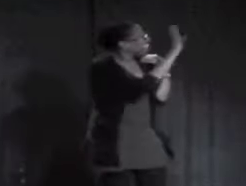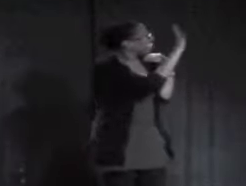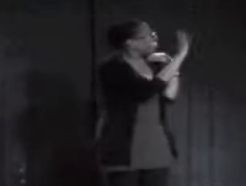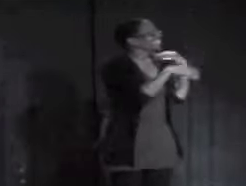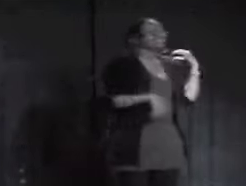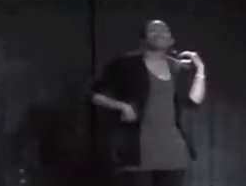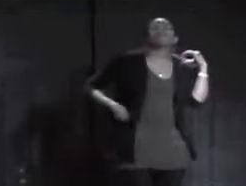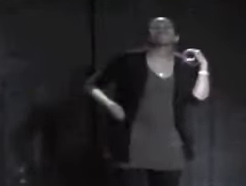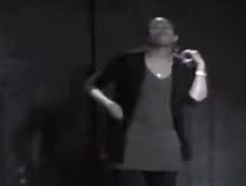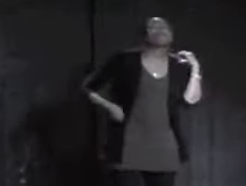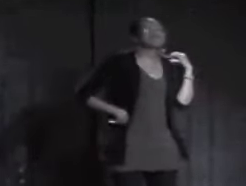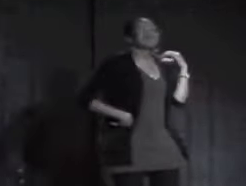to them.